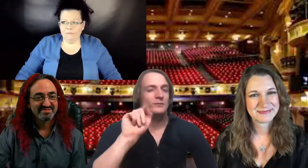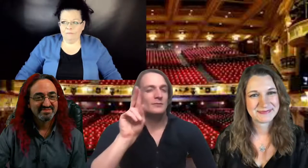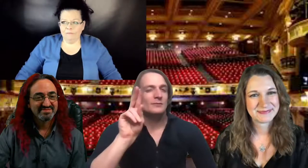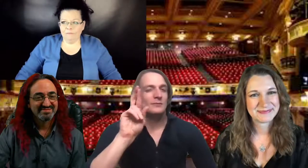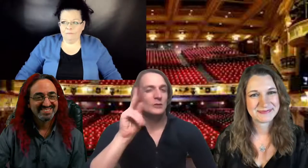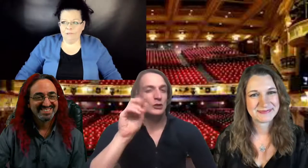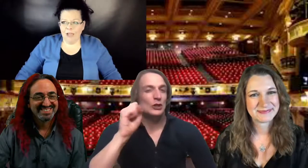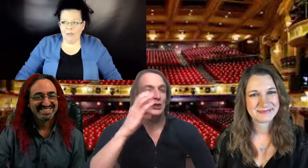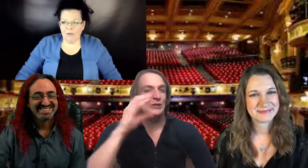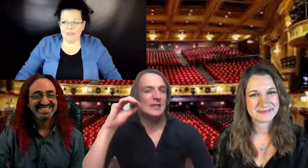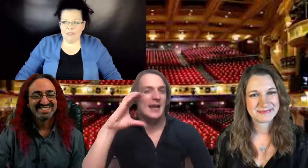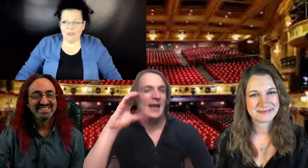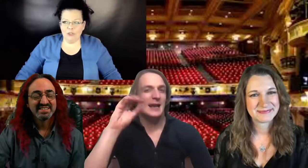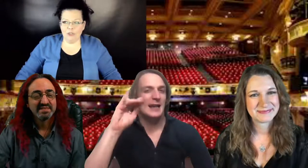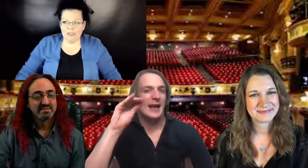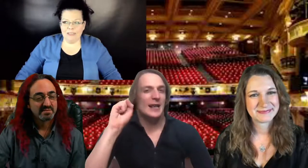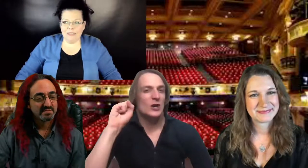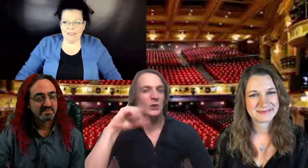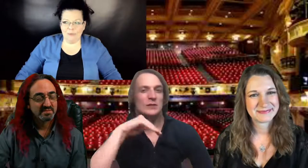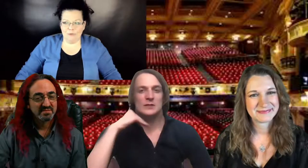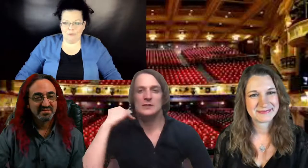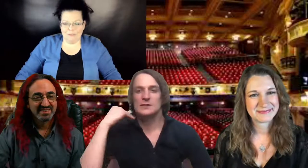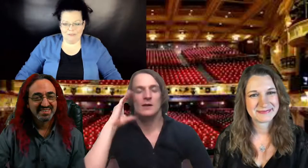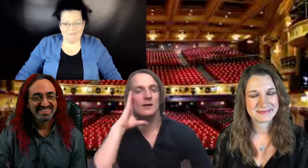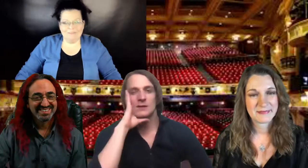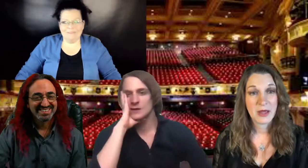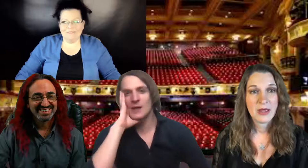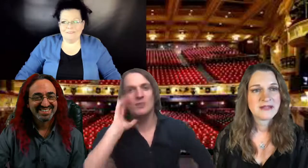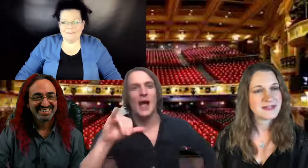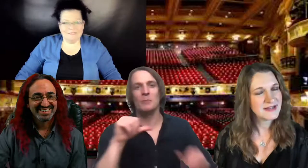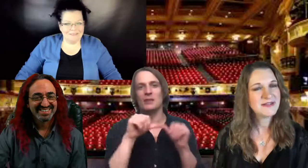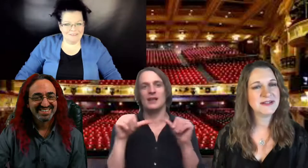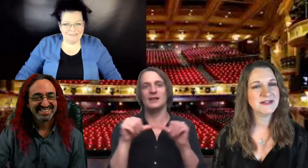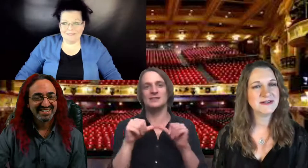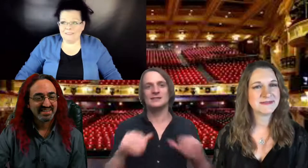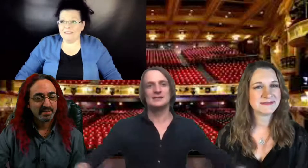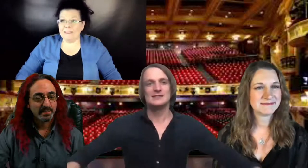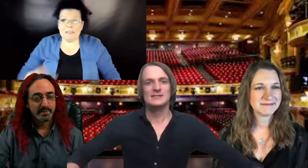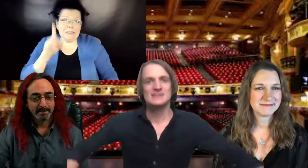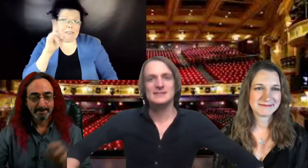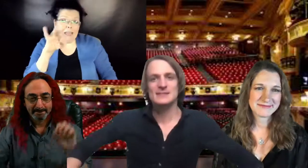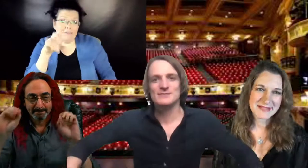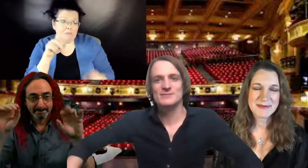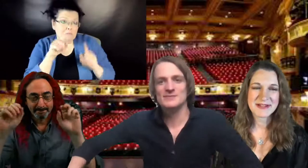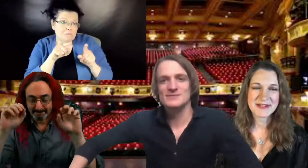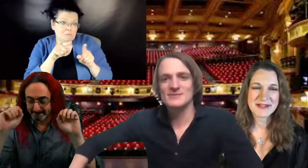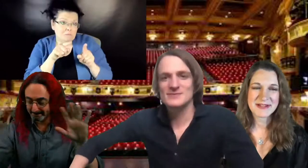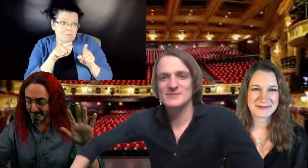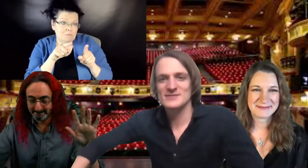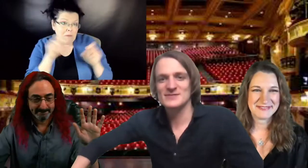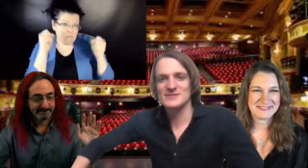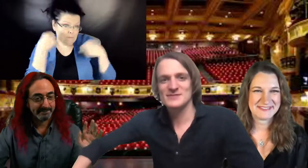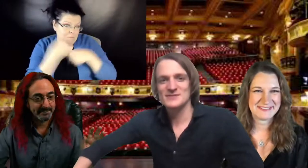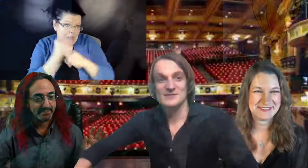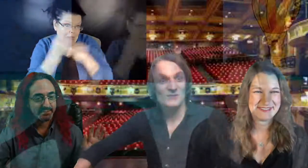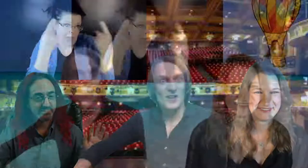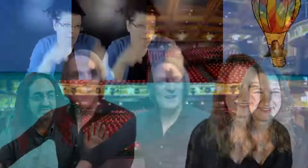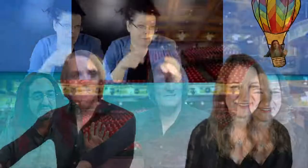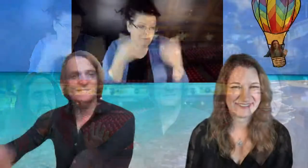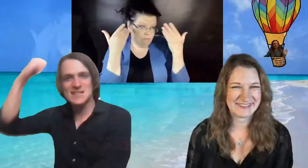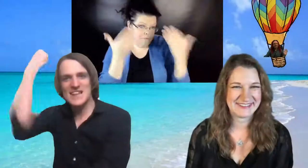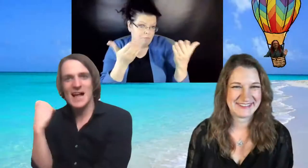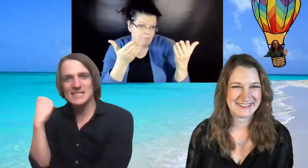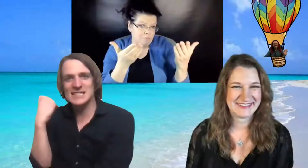Well, I want to say Turks and Caicos. David, let's make it happen.